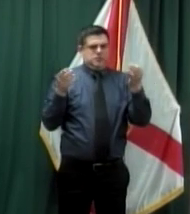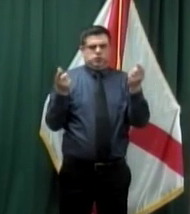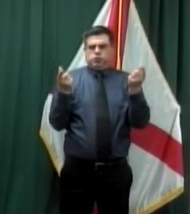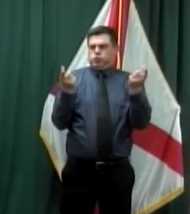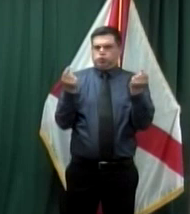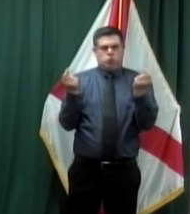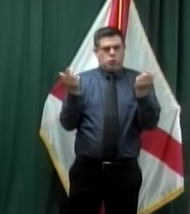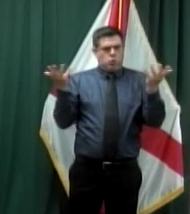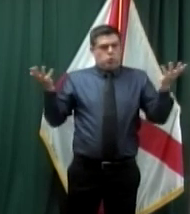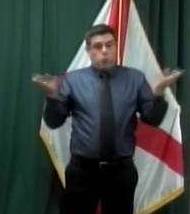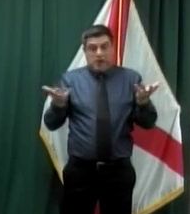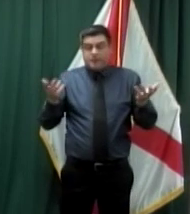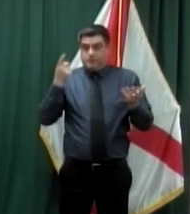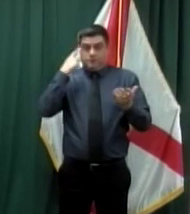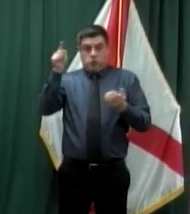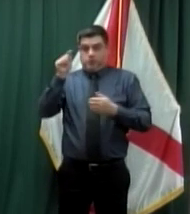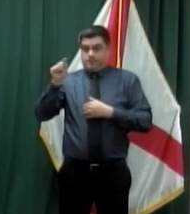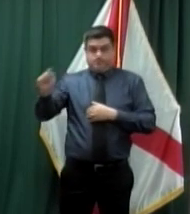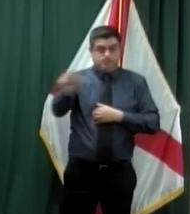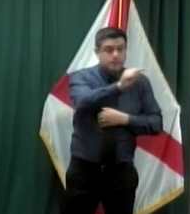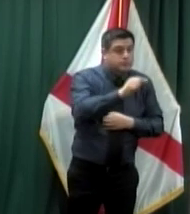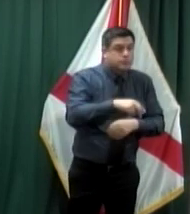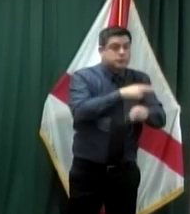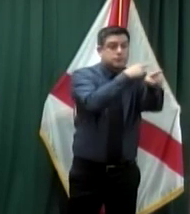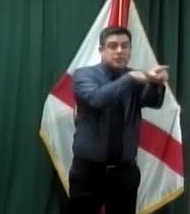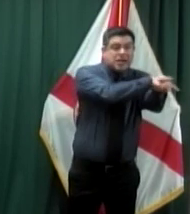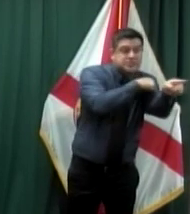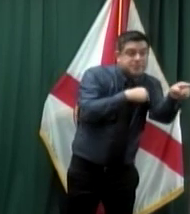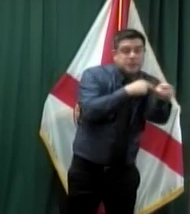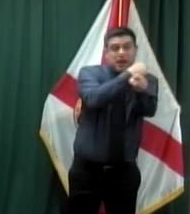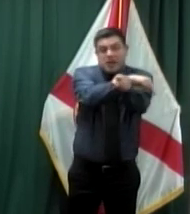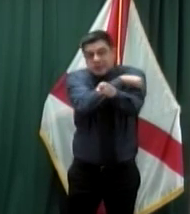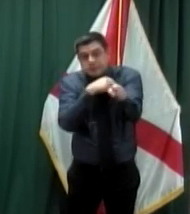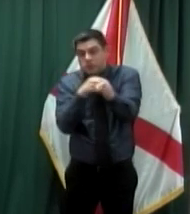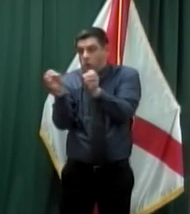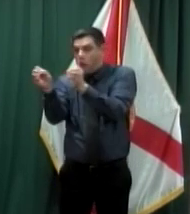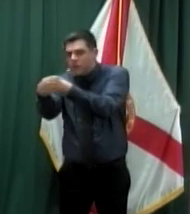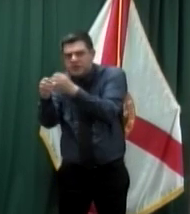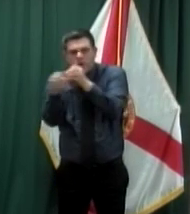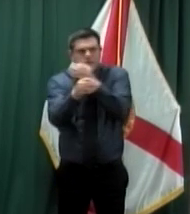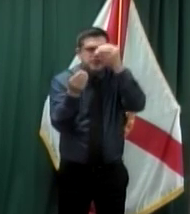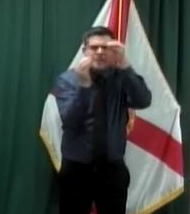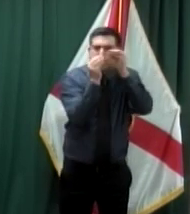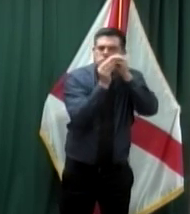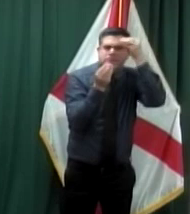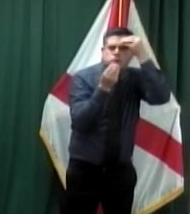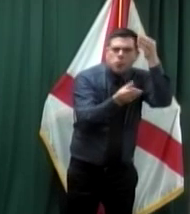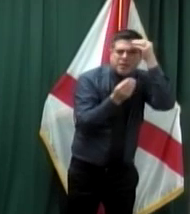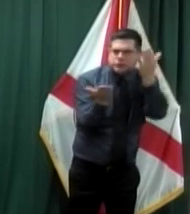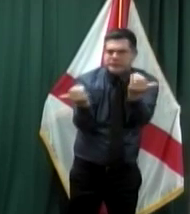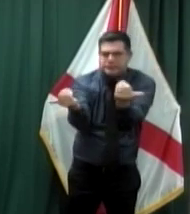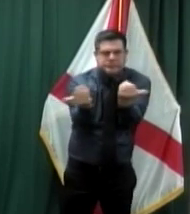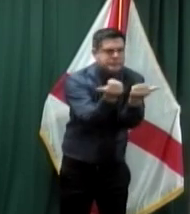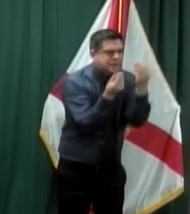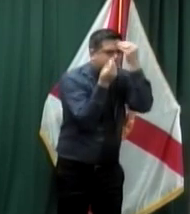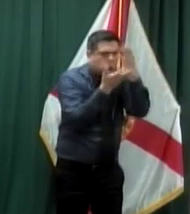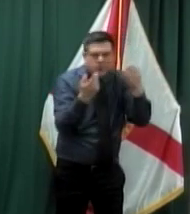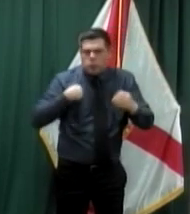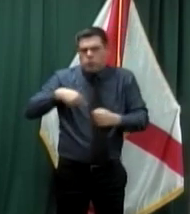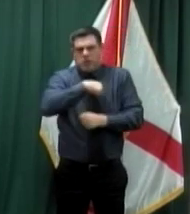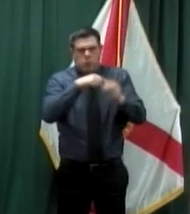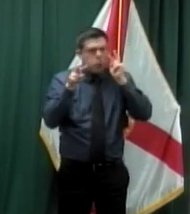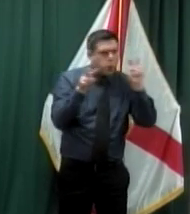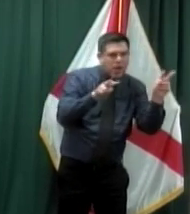healthcare providers so that they can watch for these symptoms and report them right away, so we can learn more about this and make sure that children get into care as soon